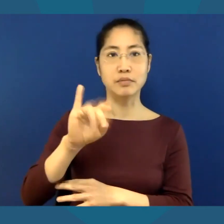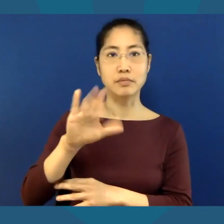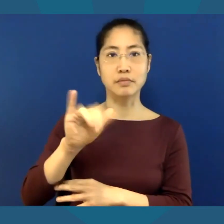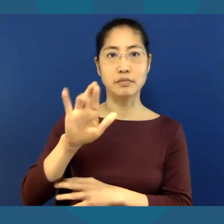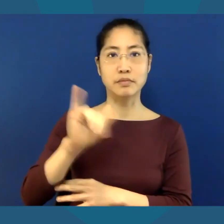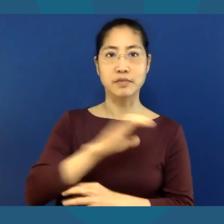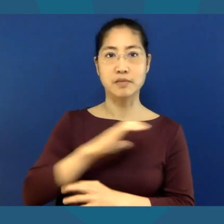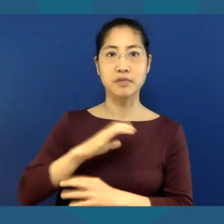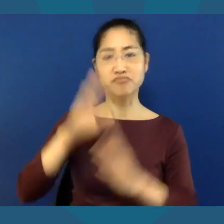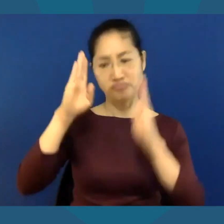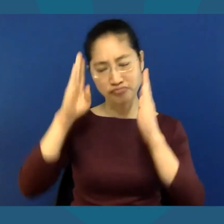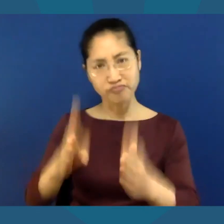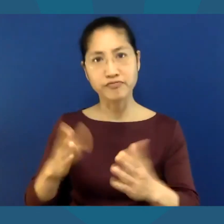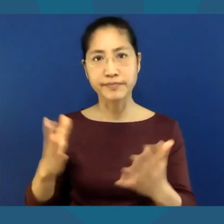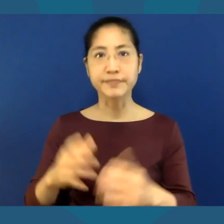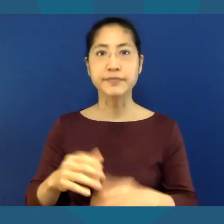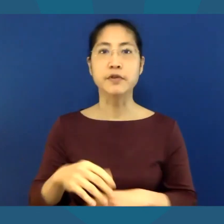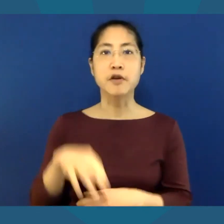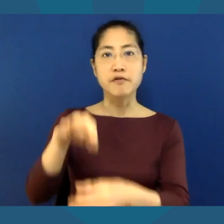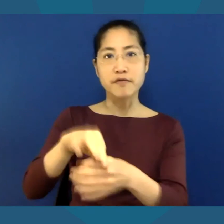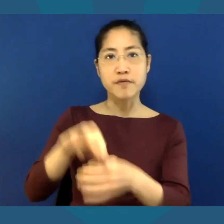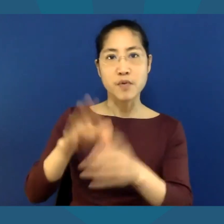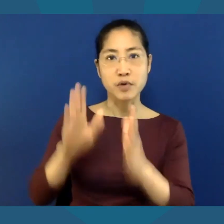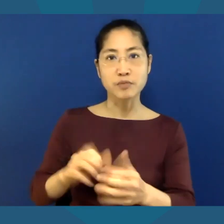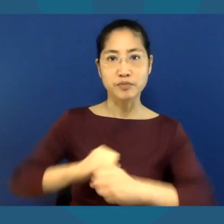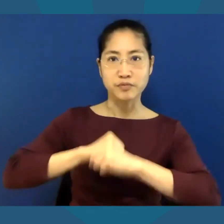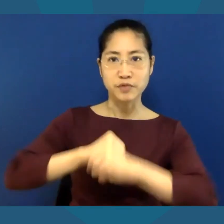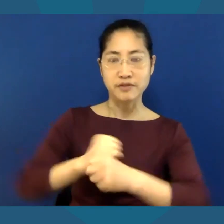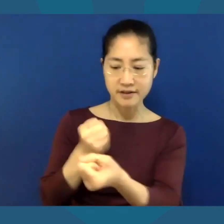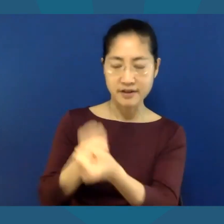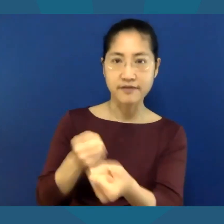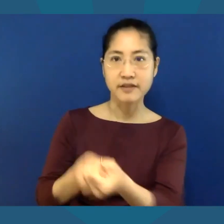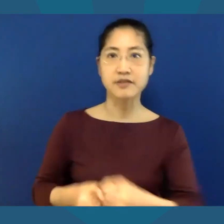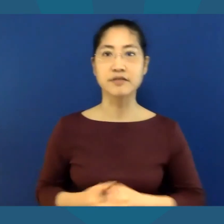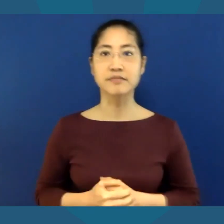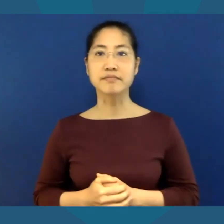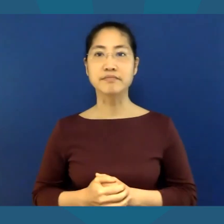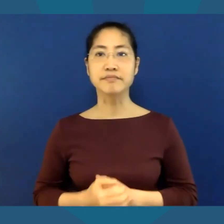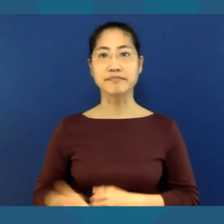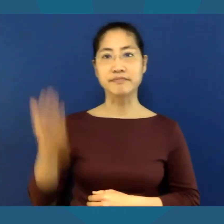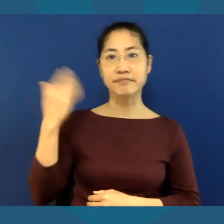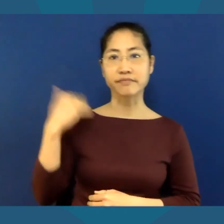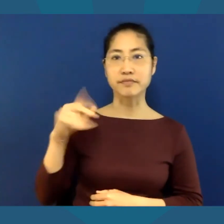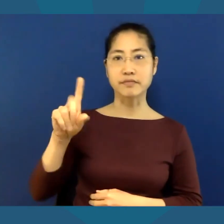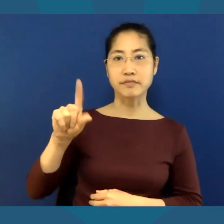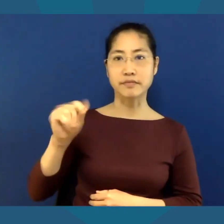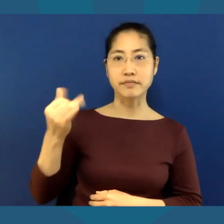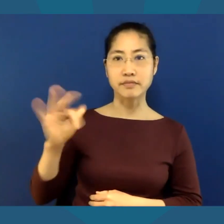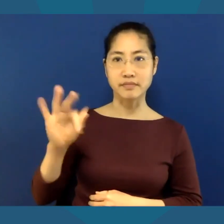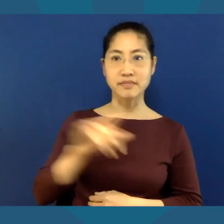Andrea's work on the Senate Judiciary Committee has focused on voter protection advocacy.